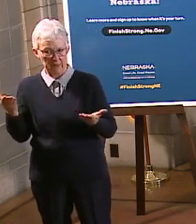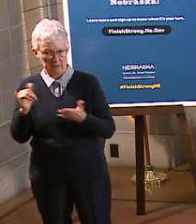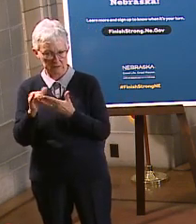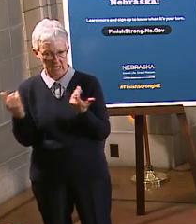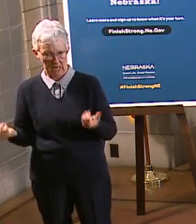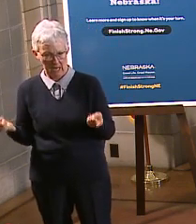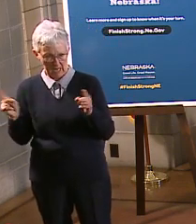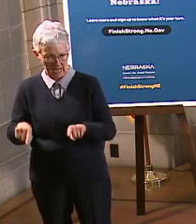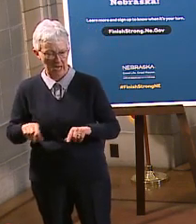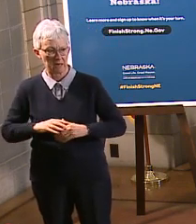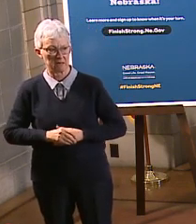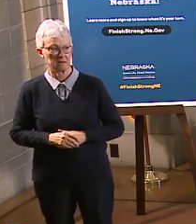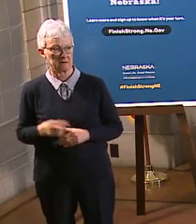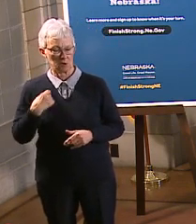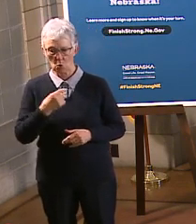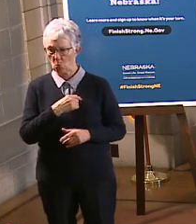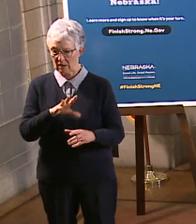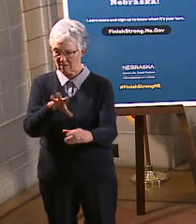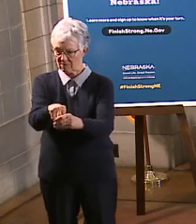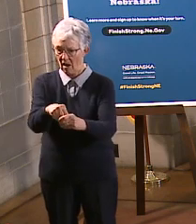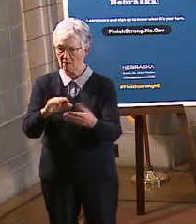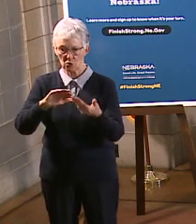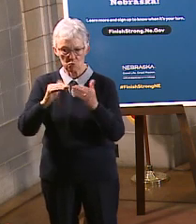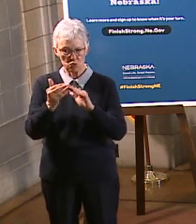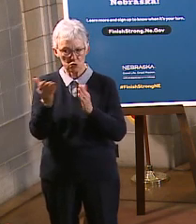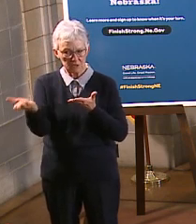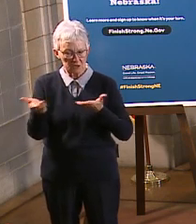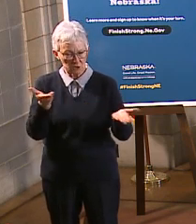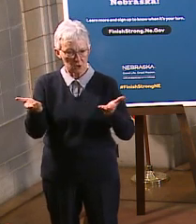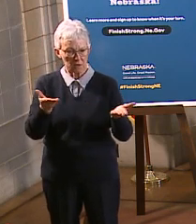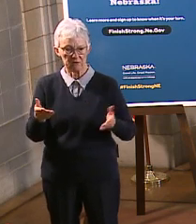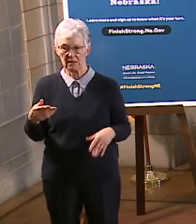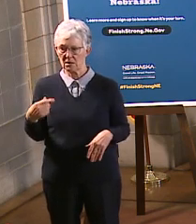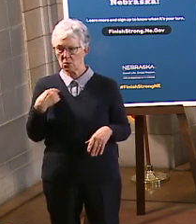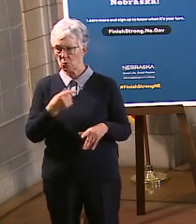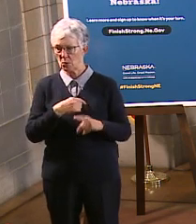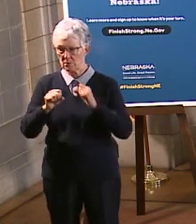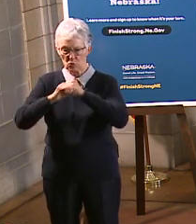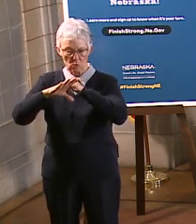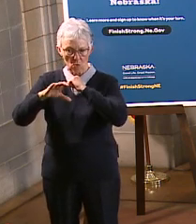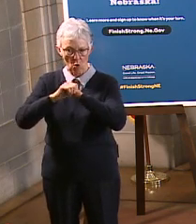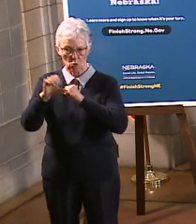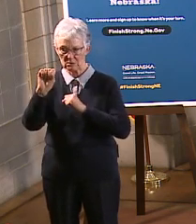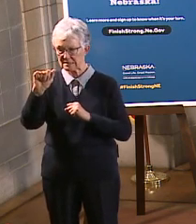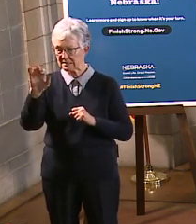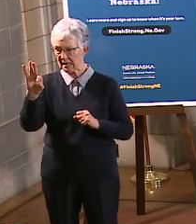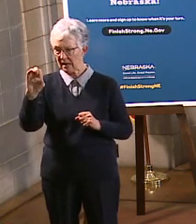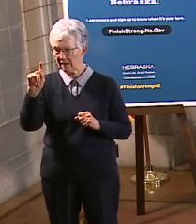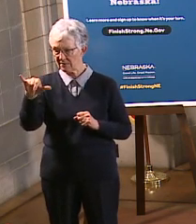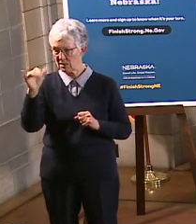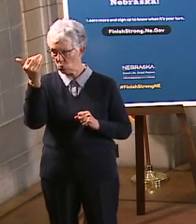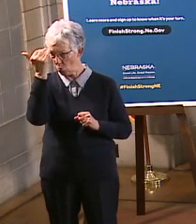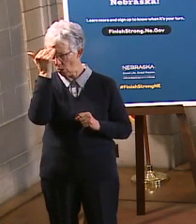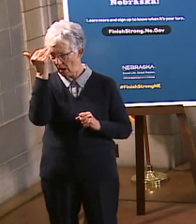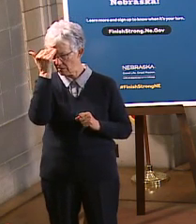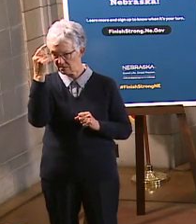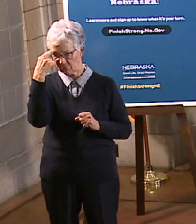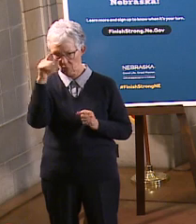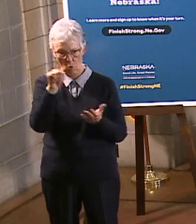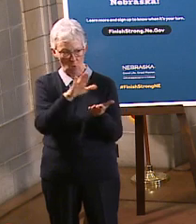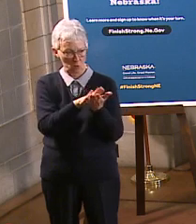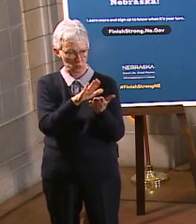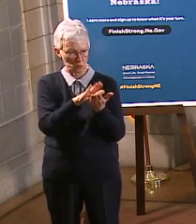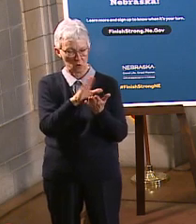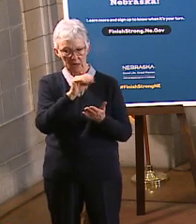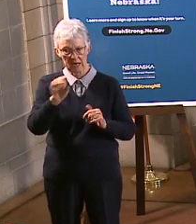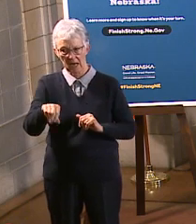participate in community service activities, host ag safety and awareness events for their school or other students, and they